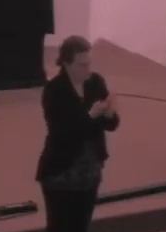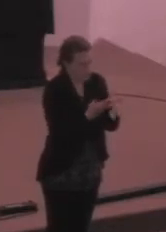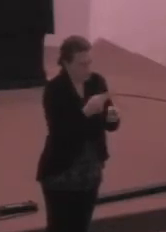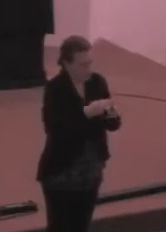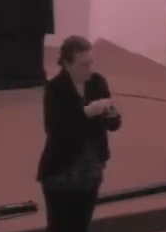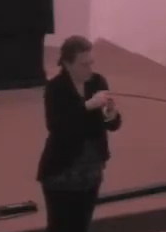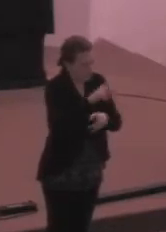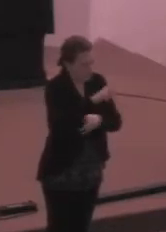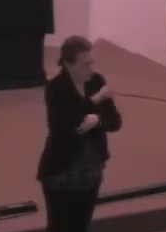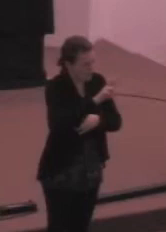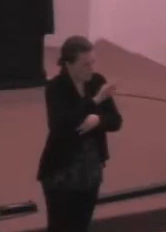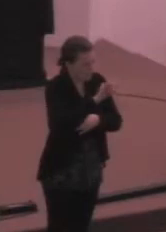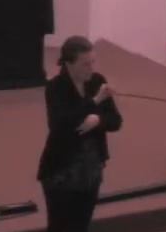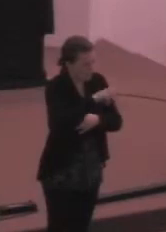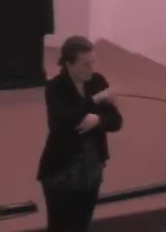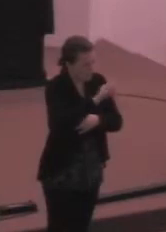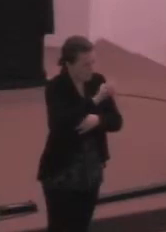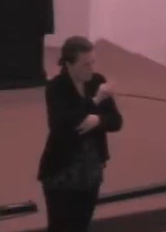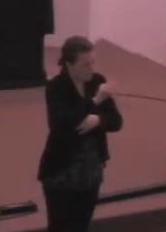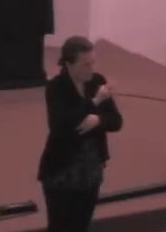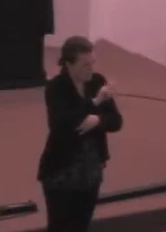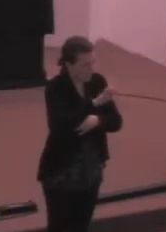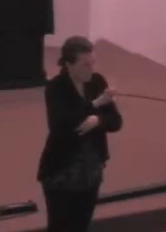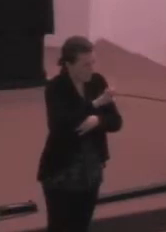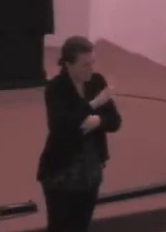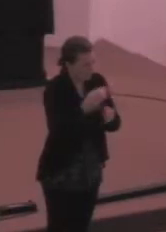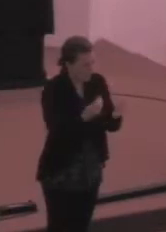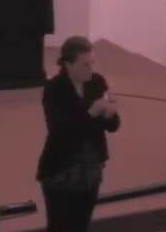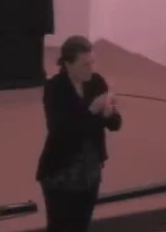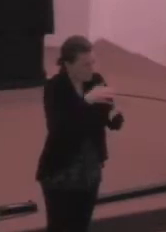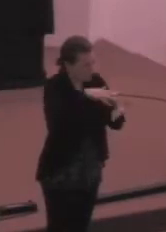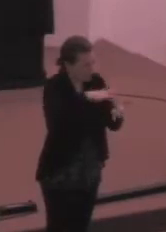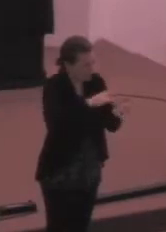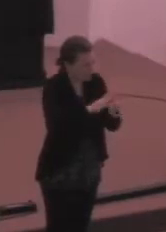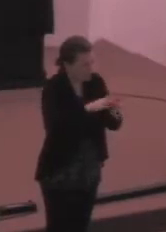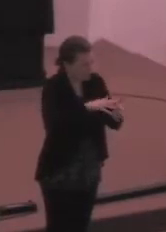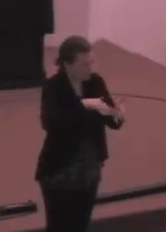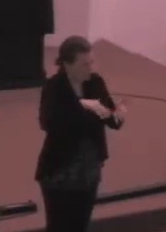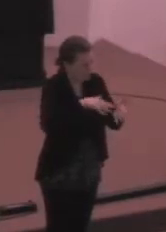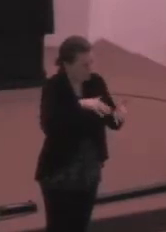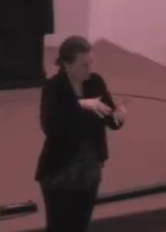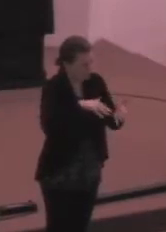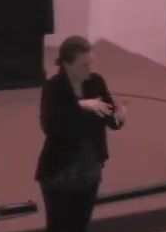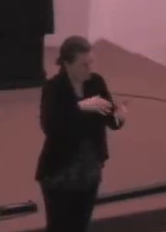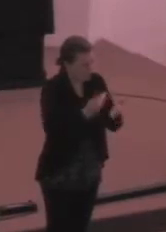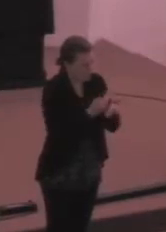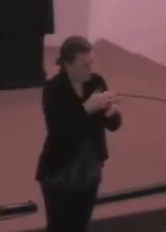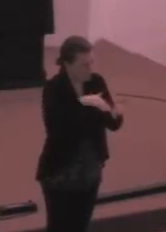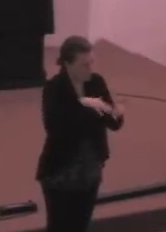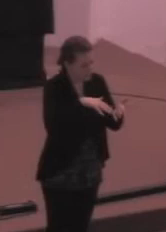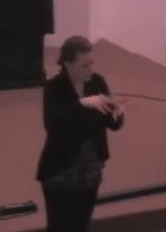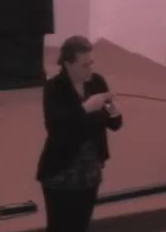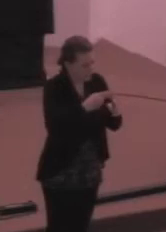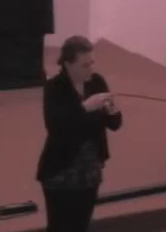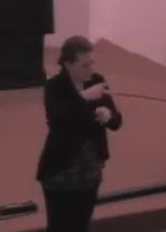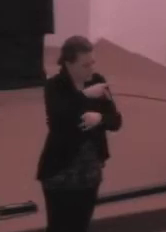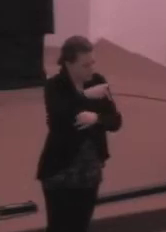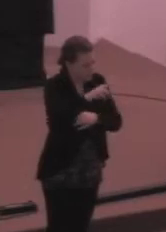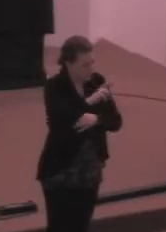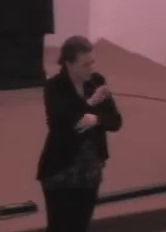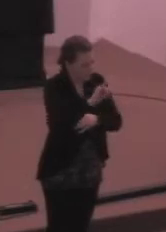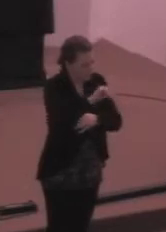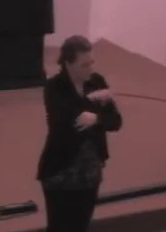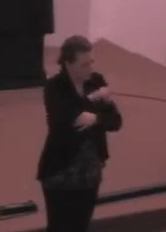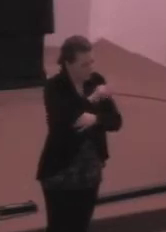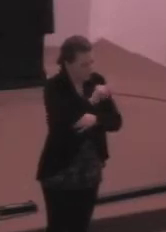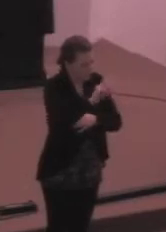It's a very awesome study. And we've been kind of rolling through a few studies that are really coming together as far